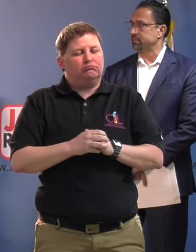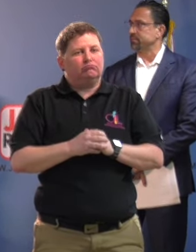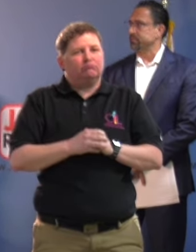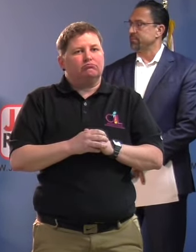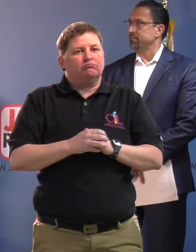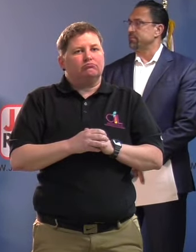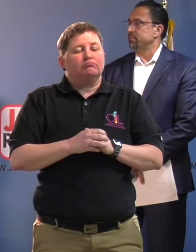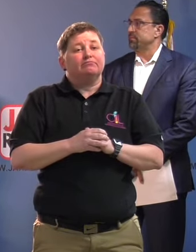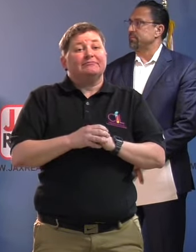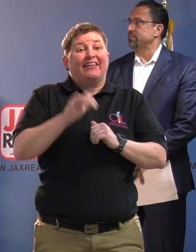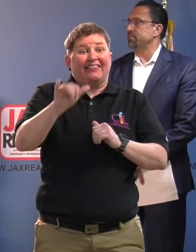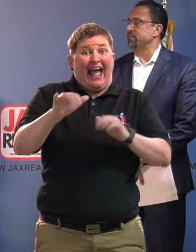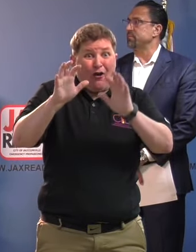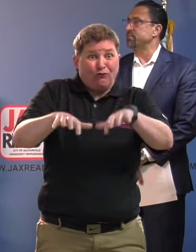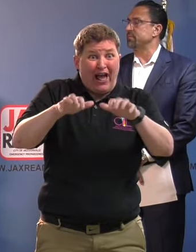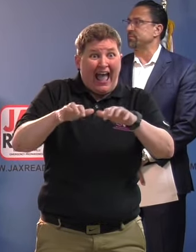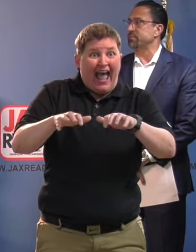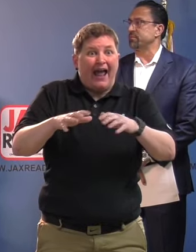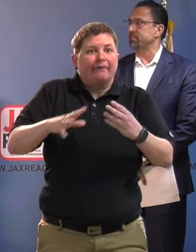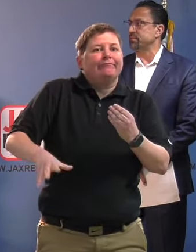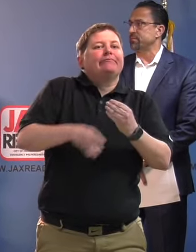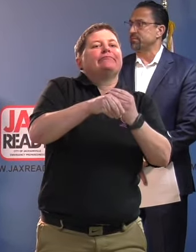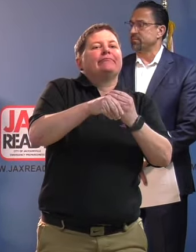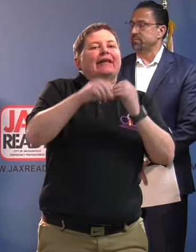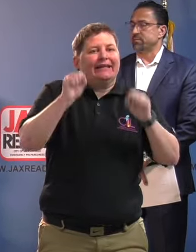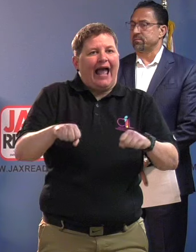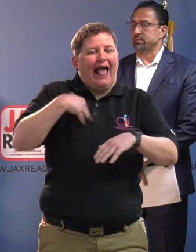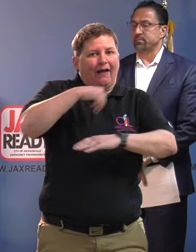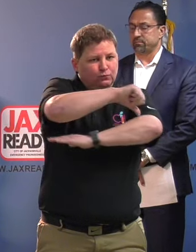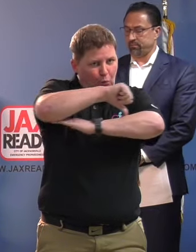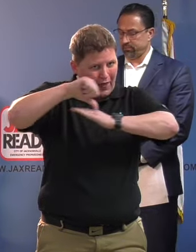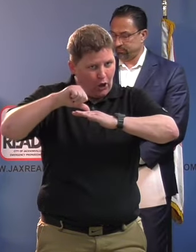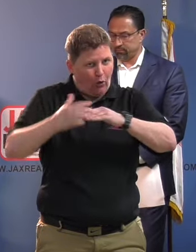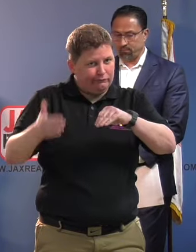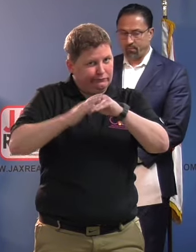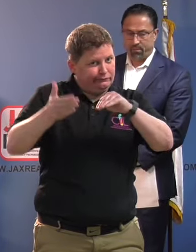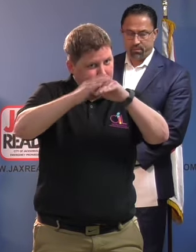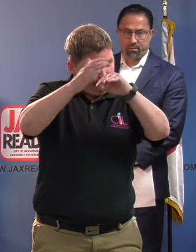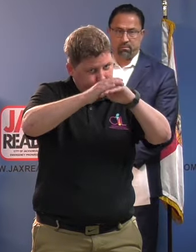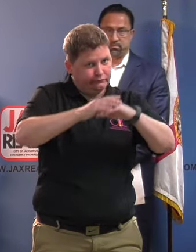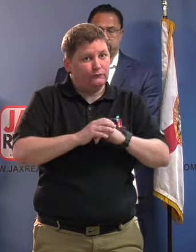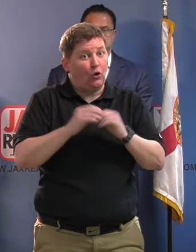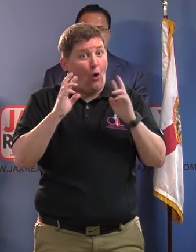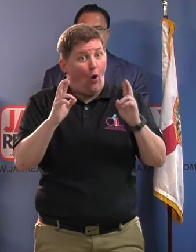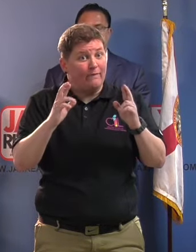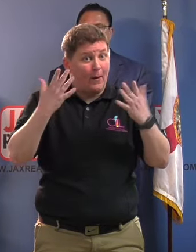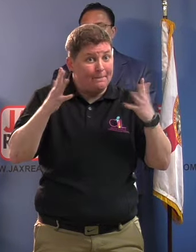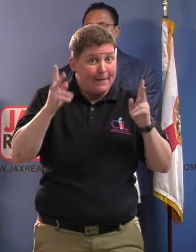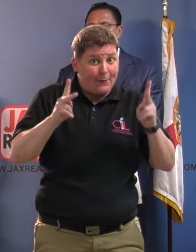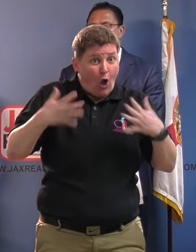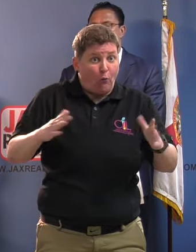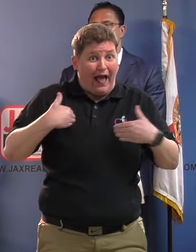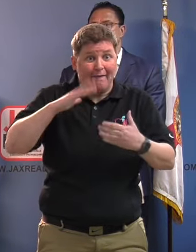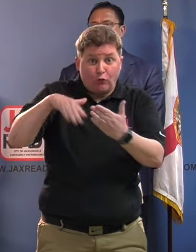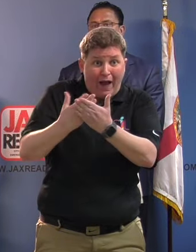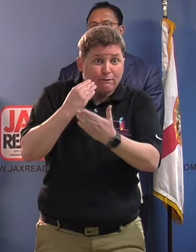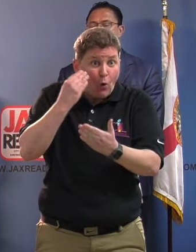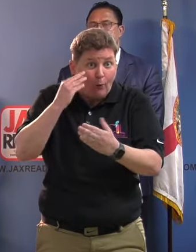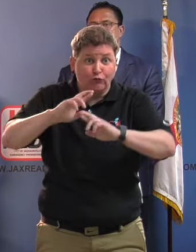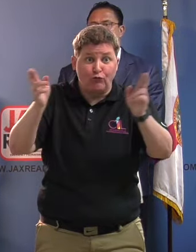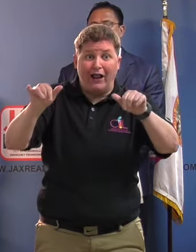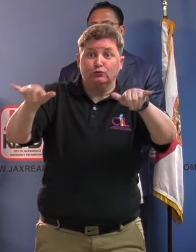possibility of tornadic activity. It's our hope that by now citizens are back home and ready to ride out the storm. Between the increased risk for